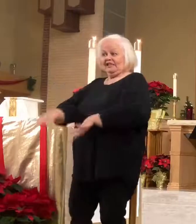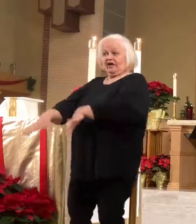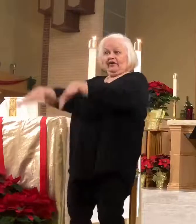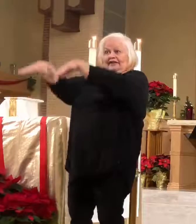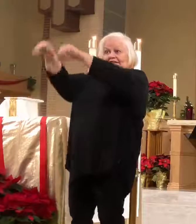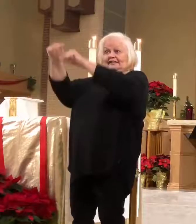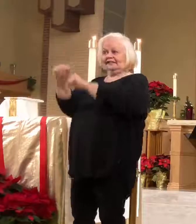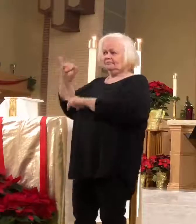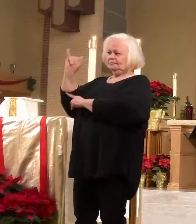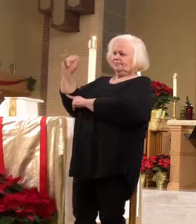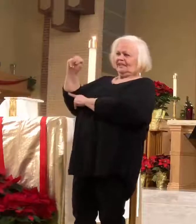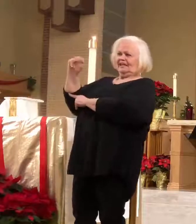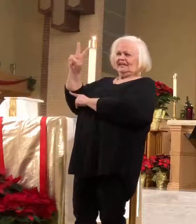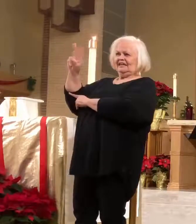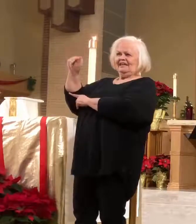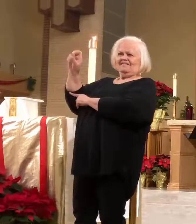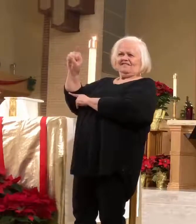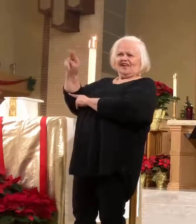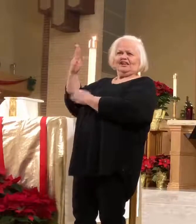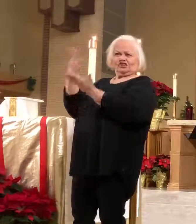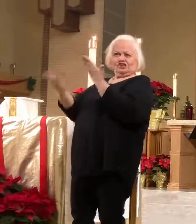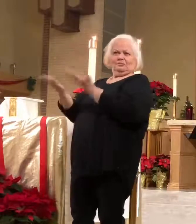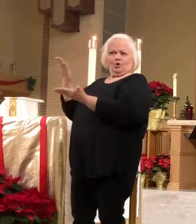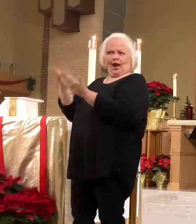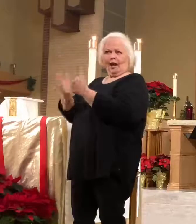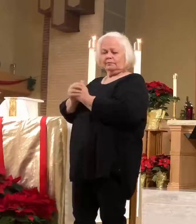an invasion of sorts, perhaps.